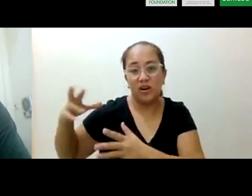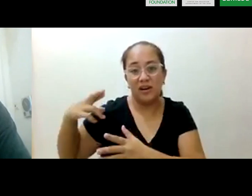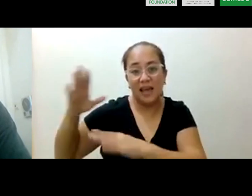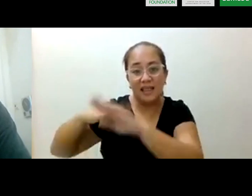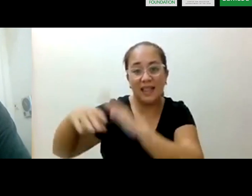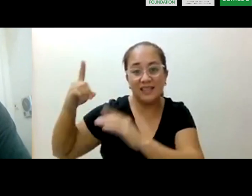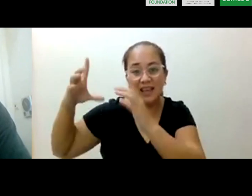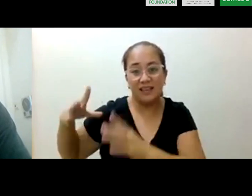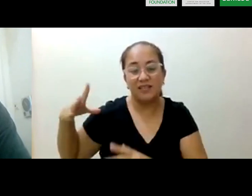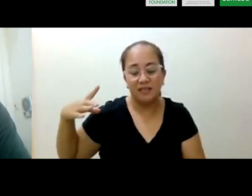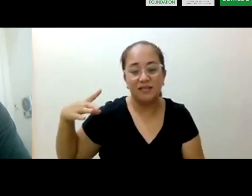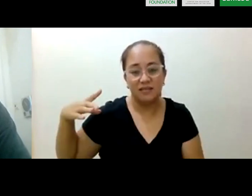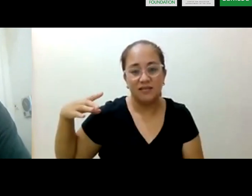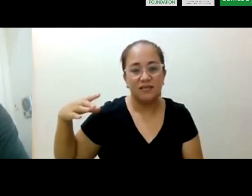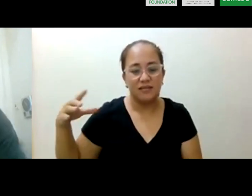Okay.